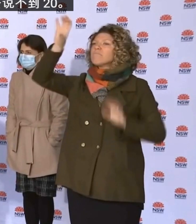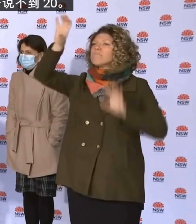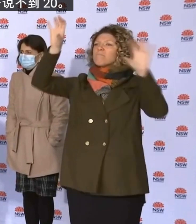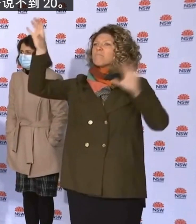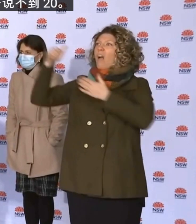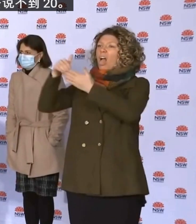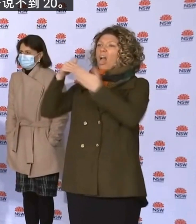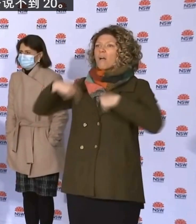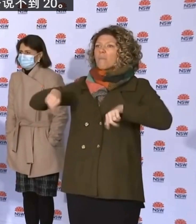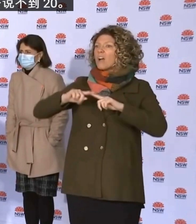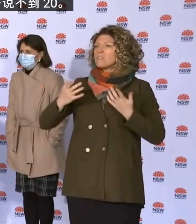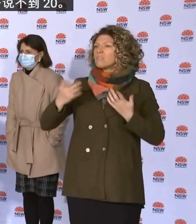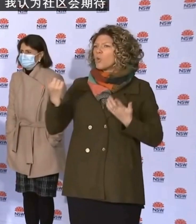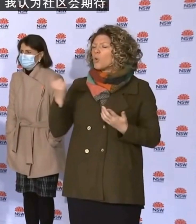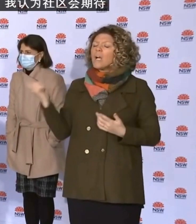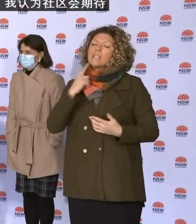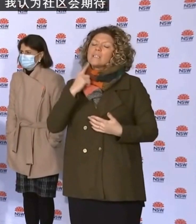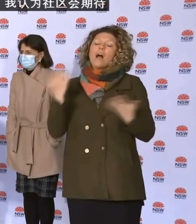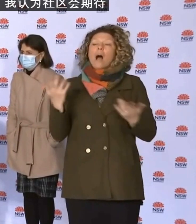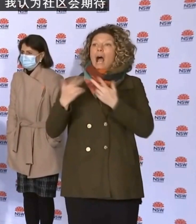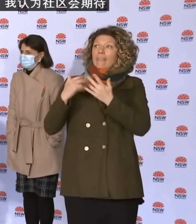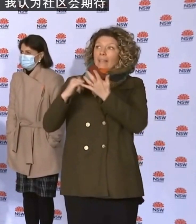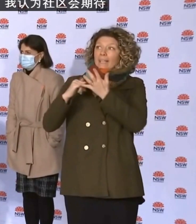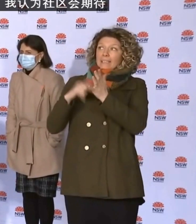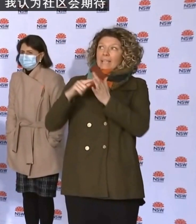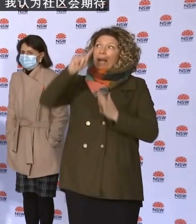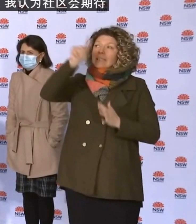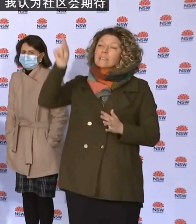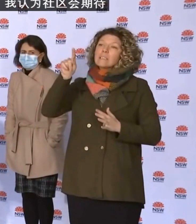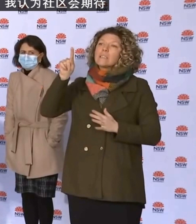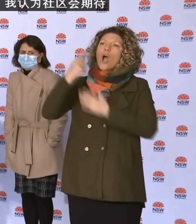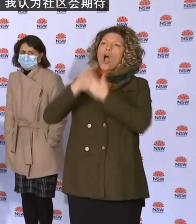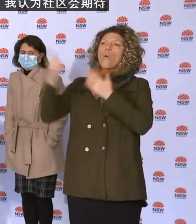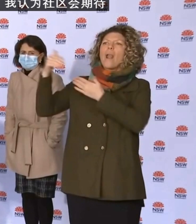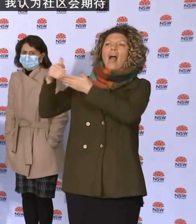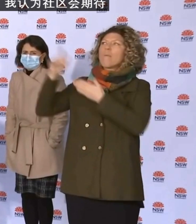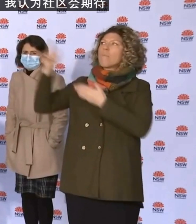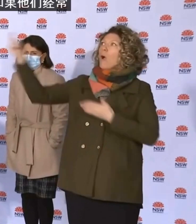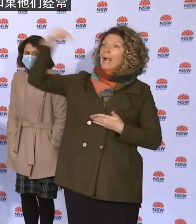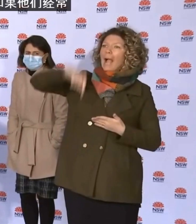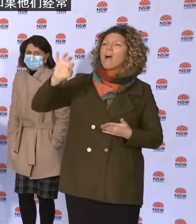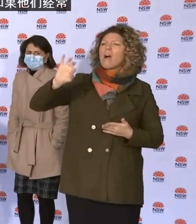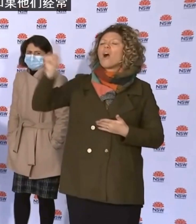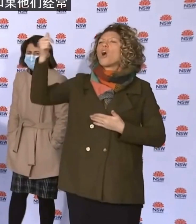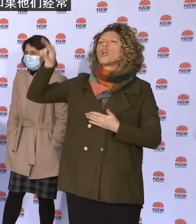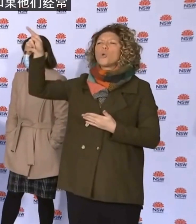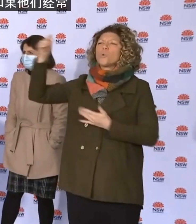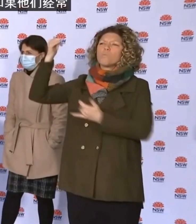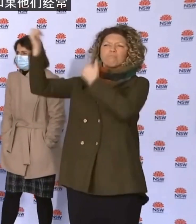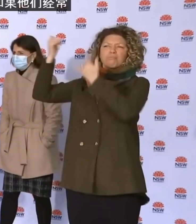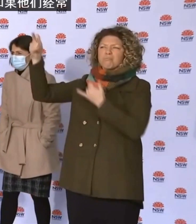say less than 20. We've got many contact tracers, but as I said, I think the community would expect us to use